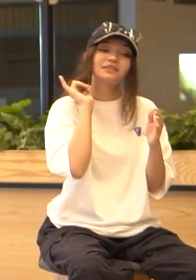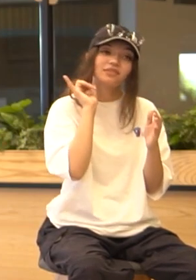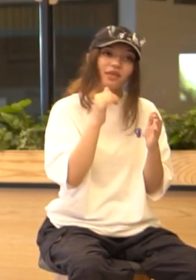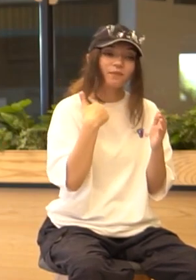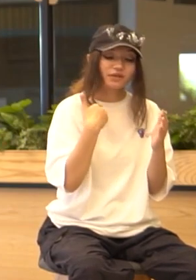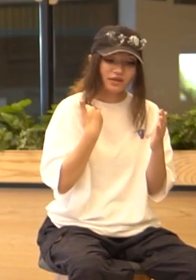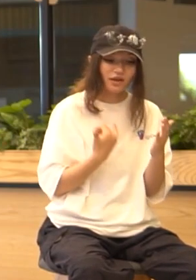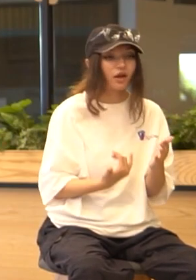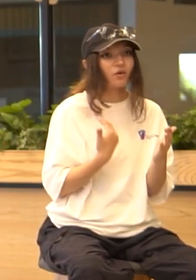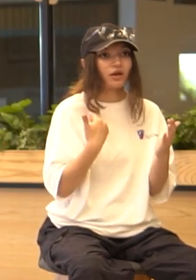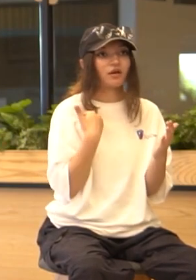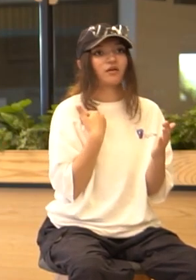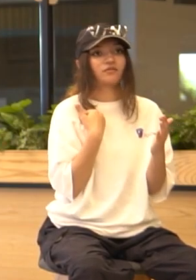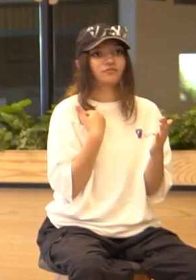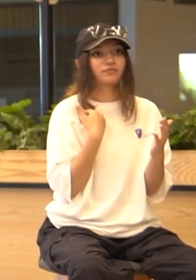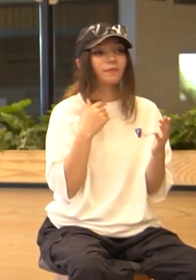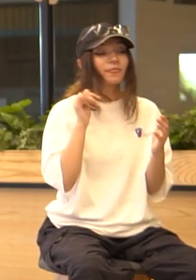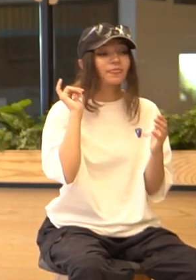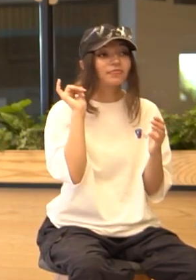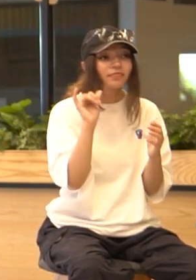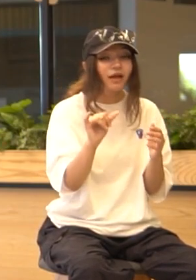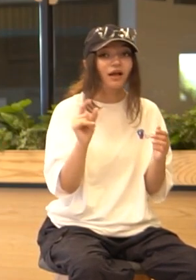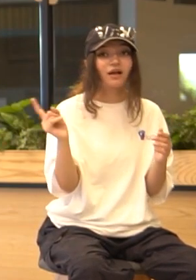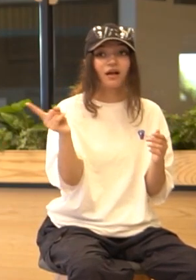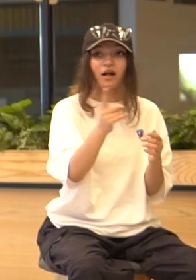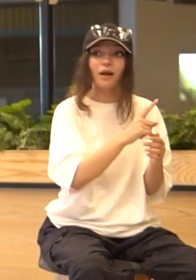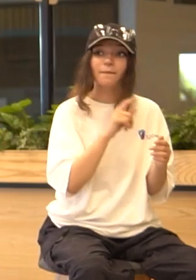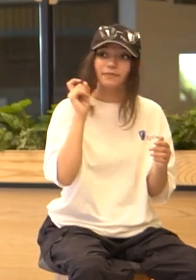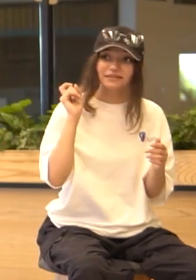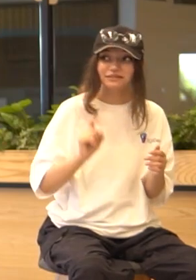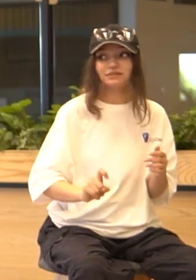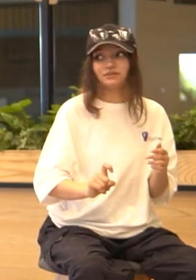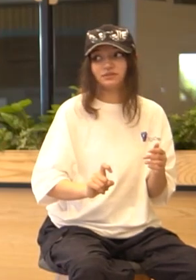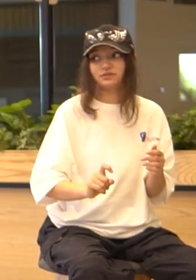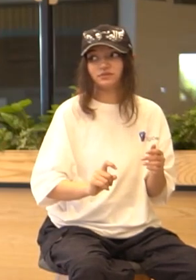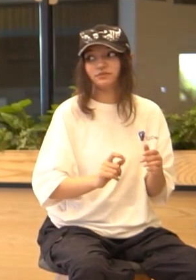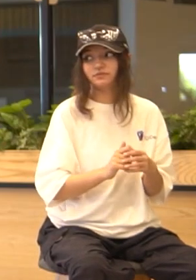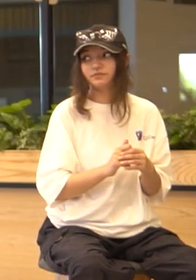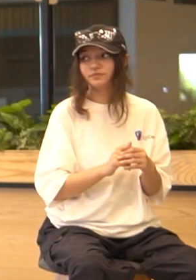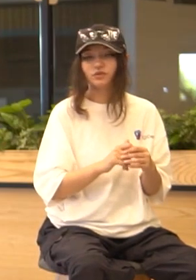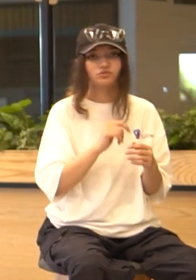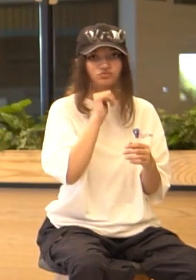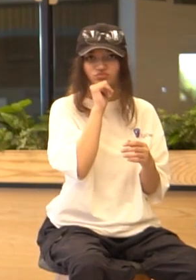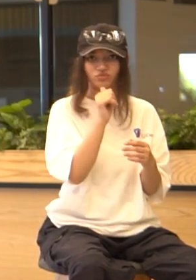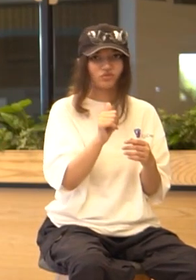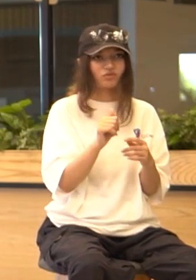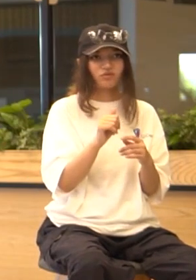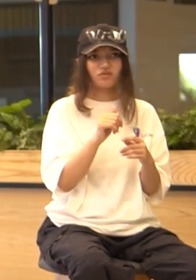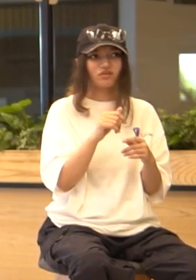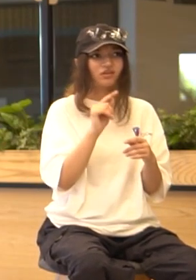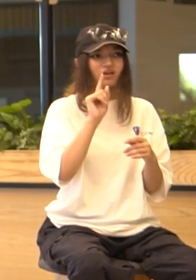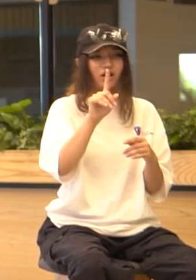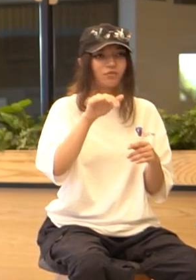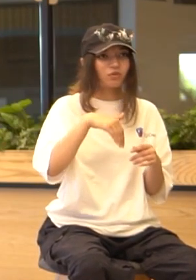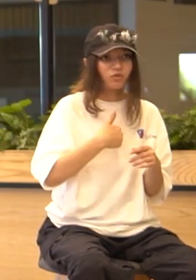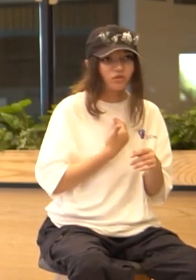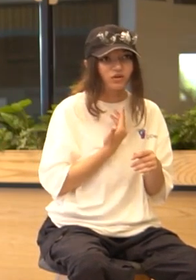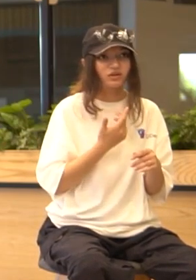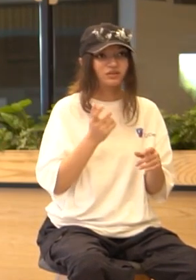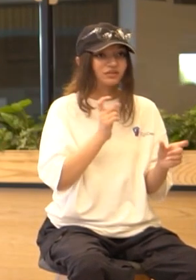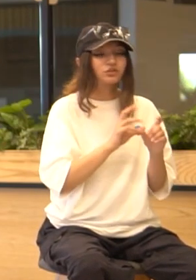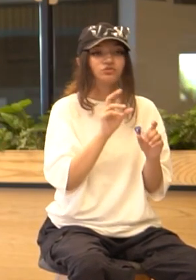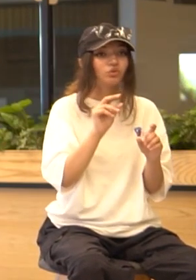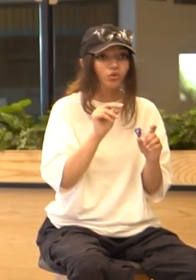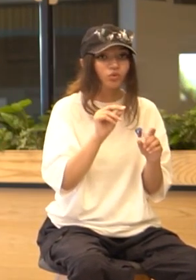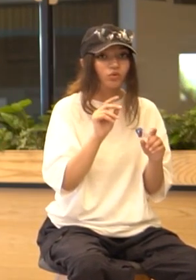It's a pattern that you need to develop yourself based on whatever work you do. And this is not just like significant to design itself. It also